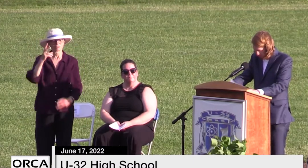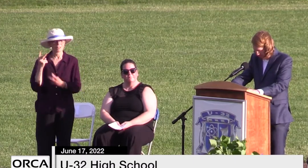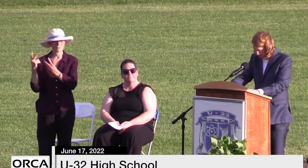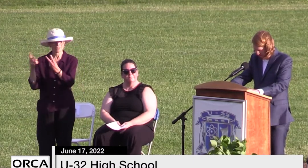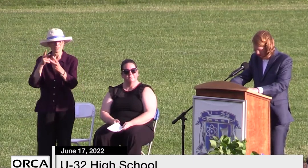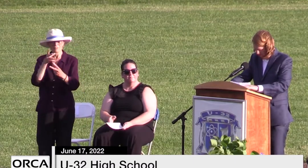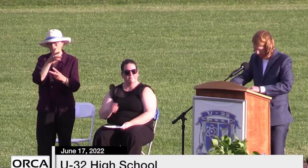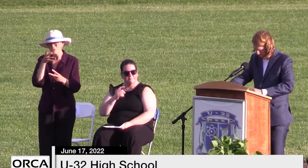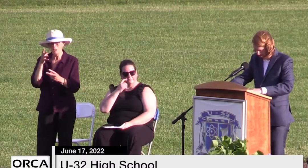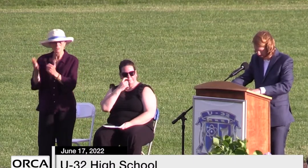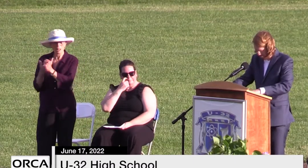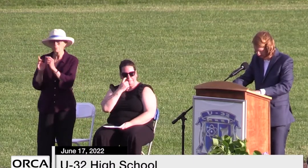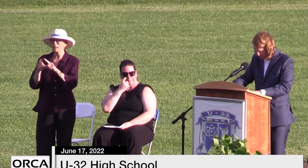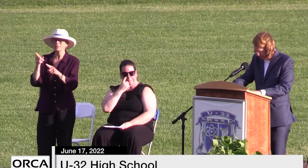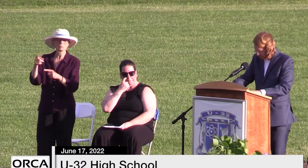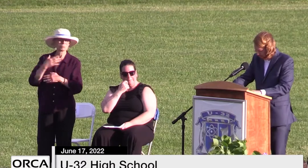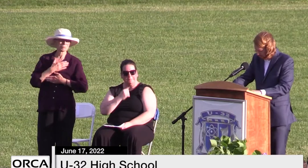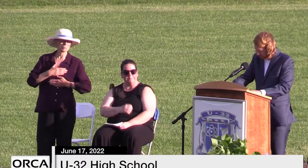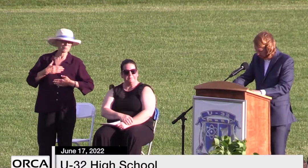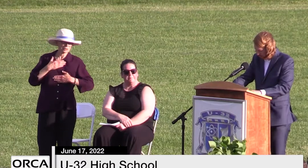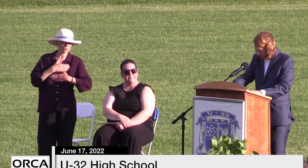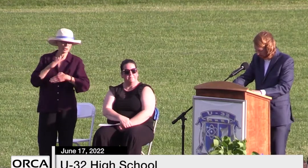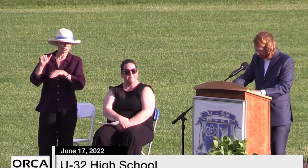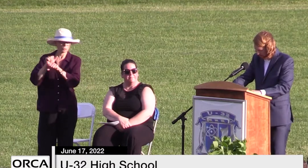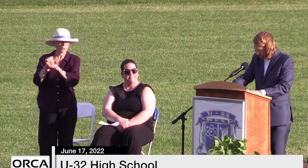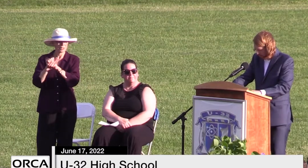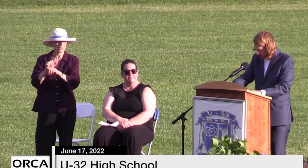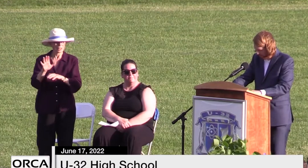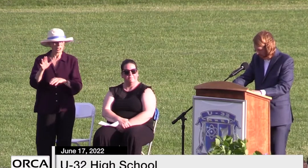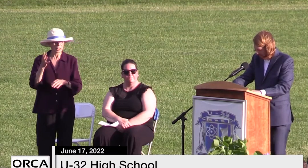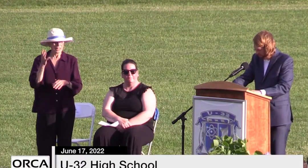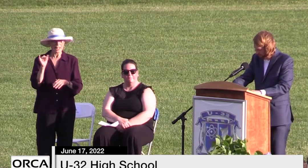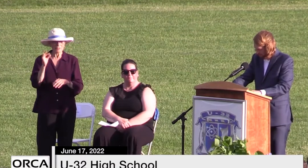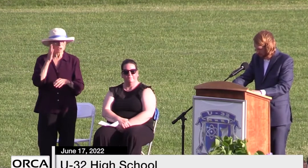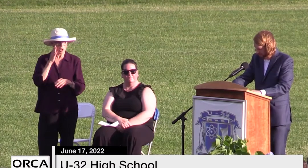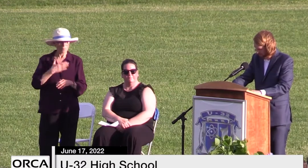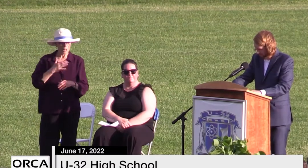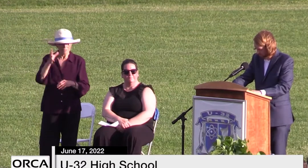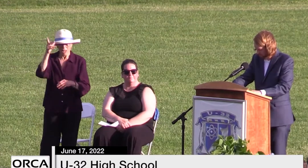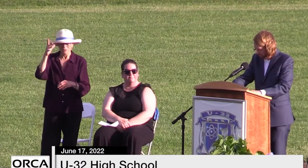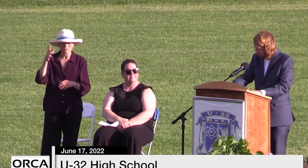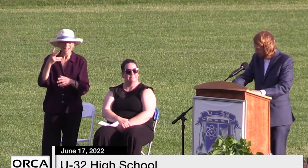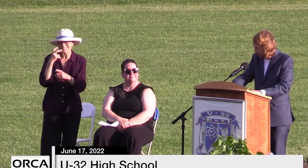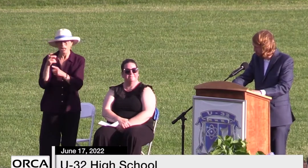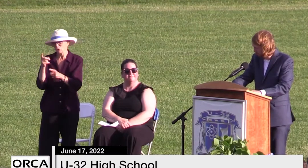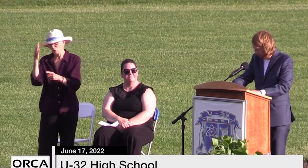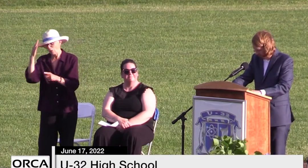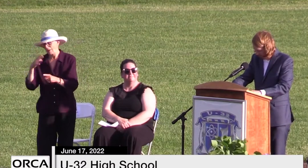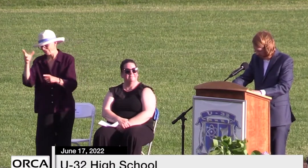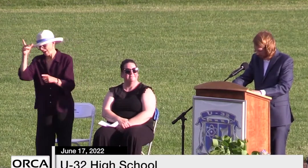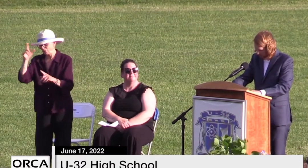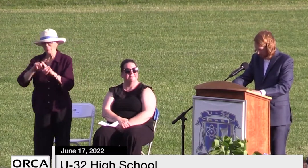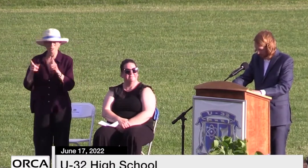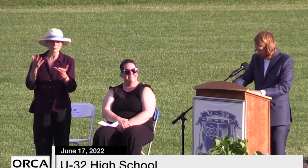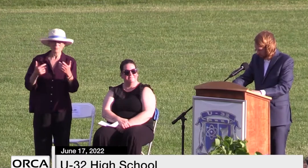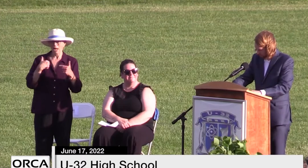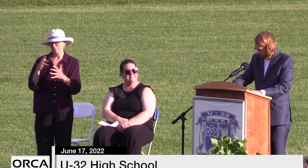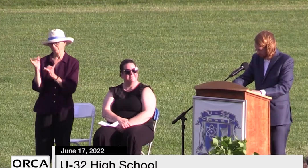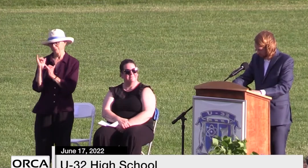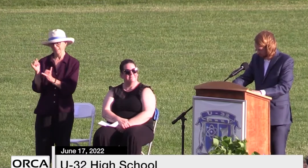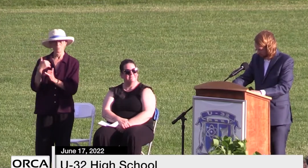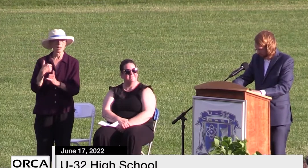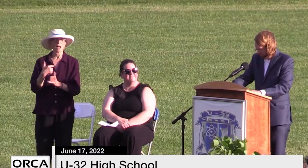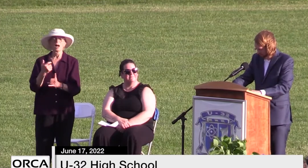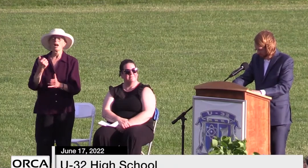but this was something he enjoyed. You know, if you know my dad, which I doubt you do, but maybe I'm a bit like this, he loves